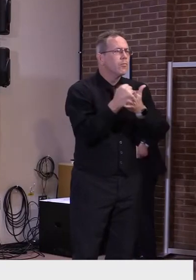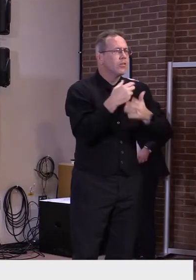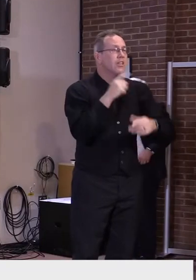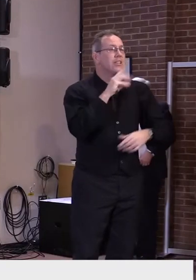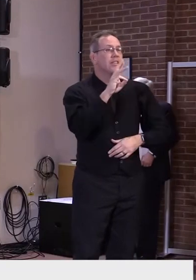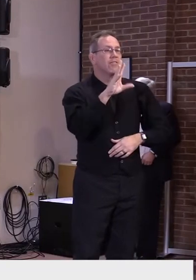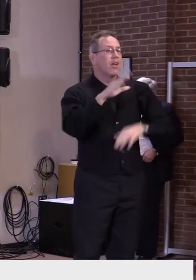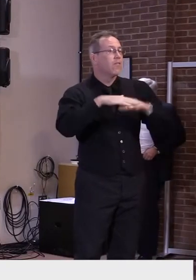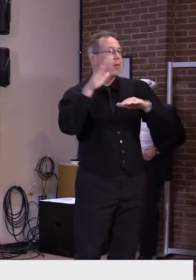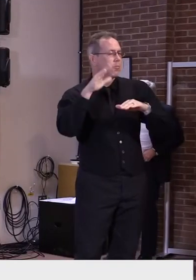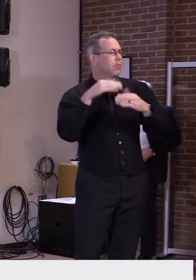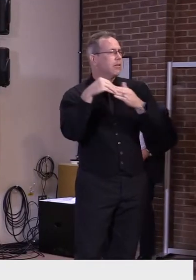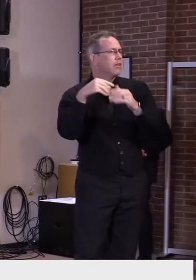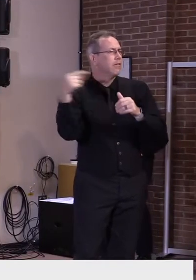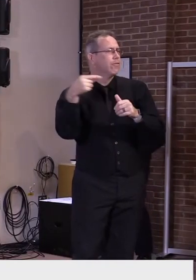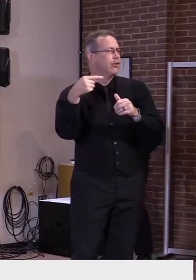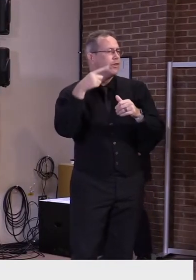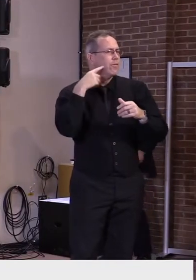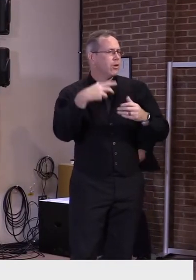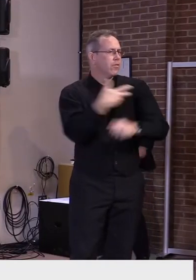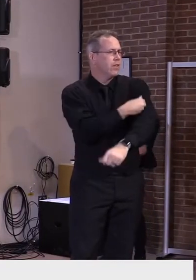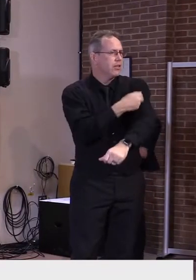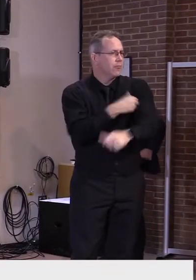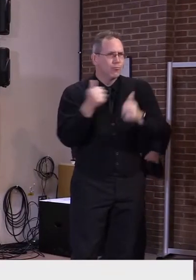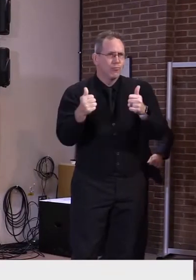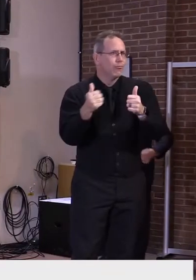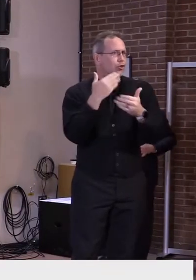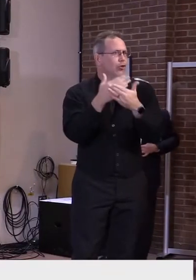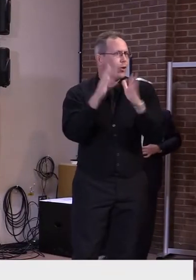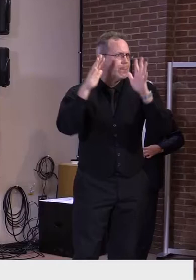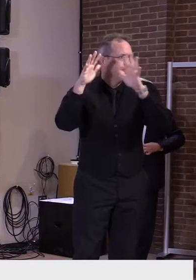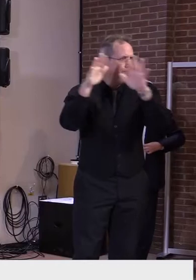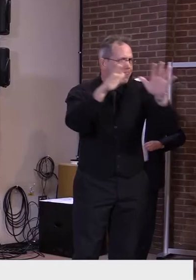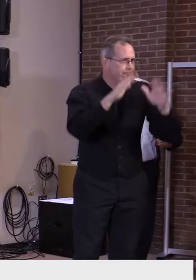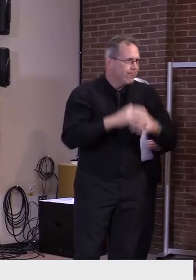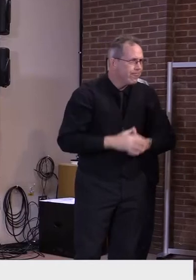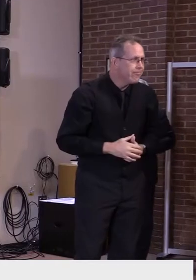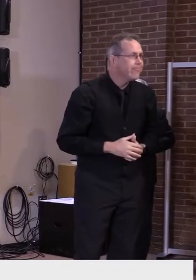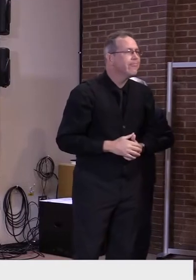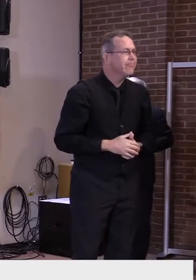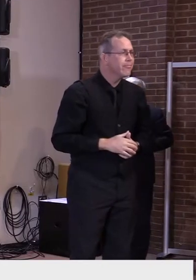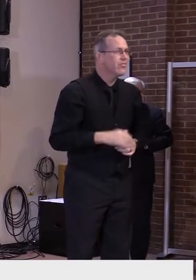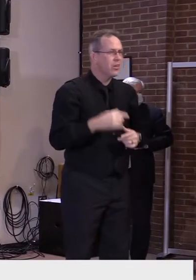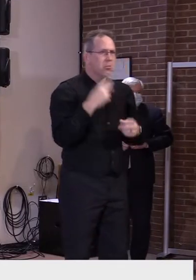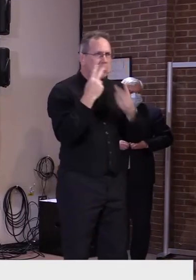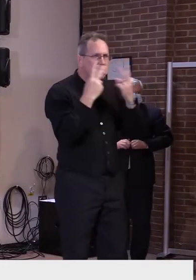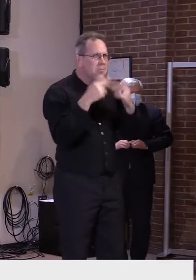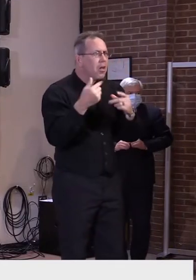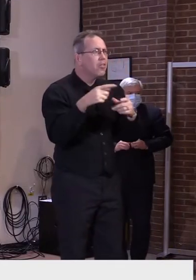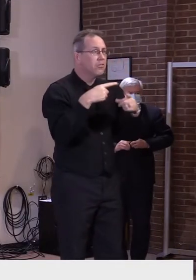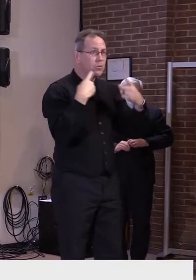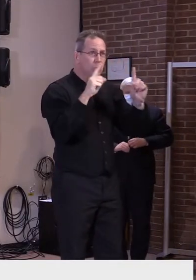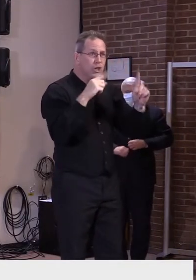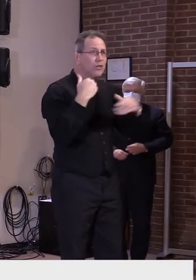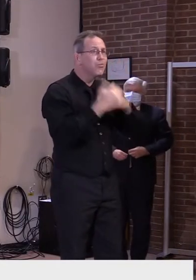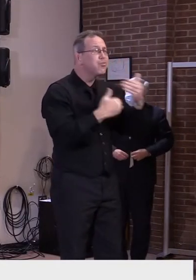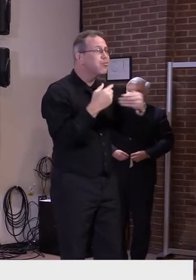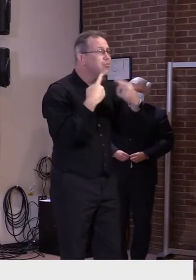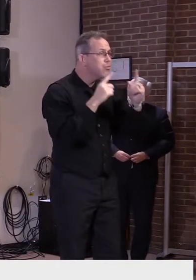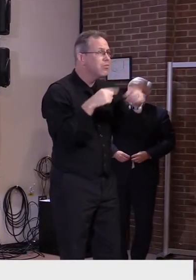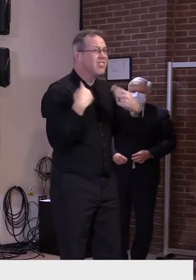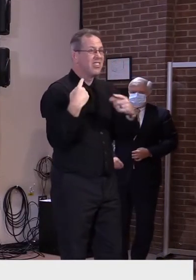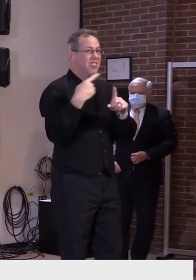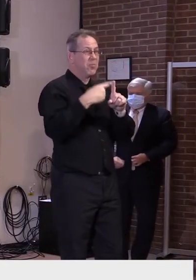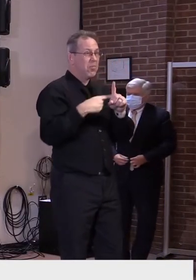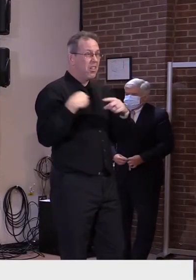because it's already having a positive effect. In the past 30 days, even as total cases have increased, the case rate for